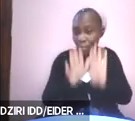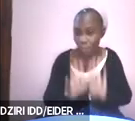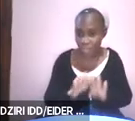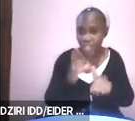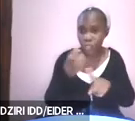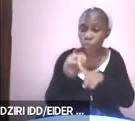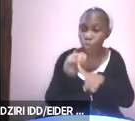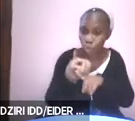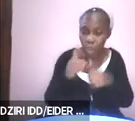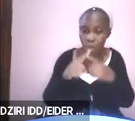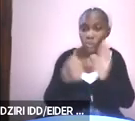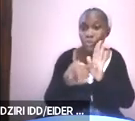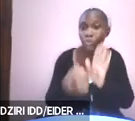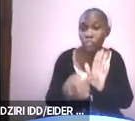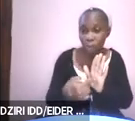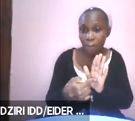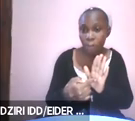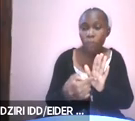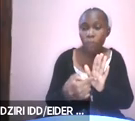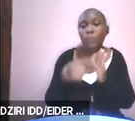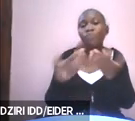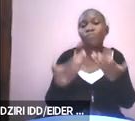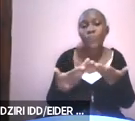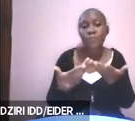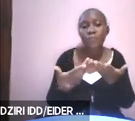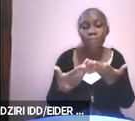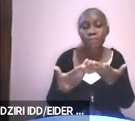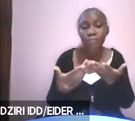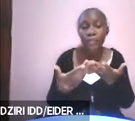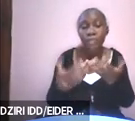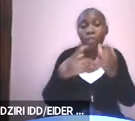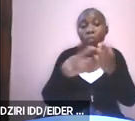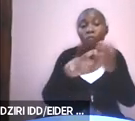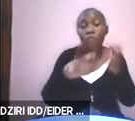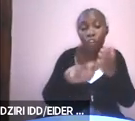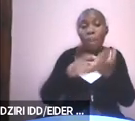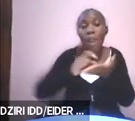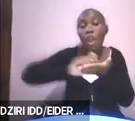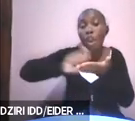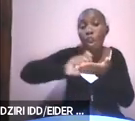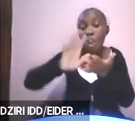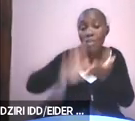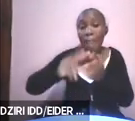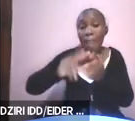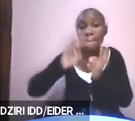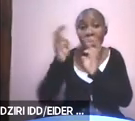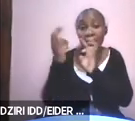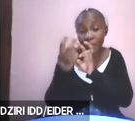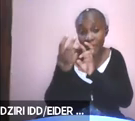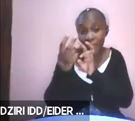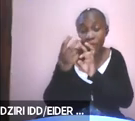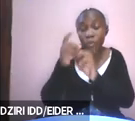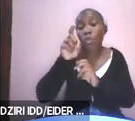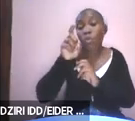out. But what about this aspect? But from an author's perspective, of course, at some point you need to call it a